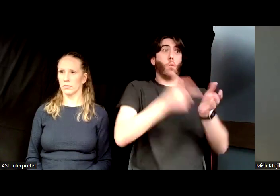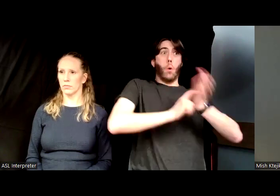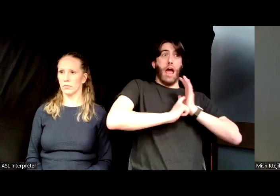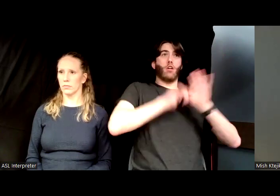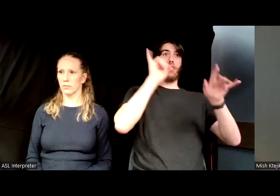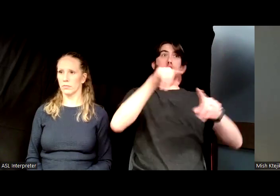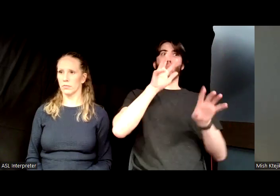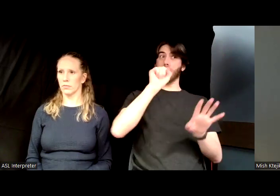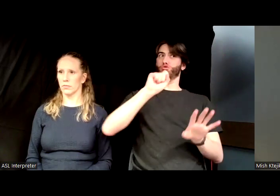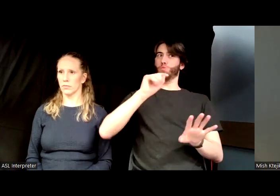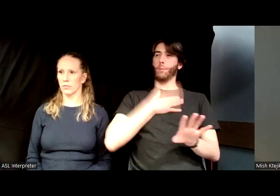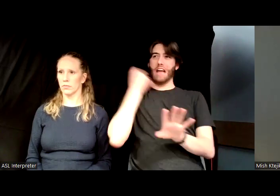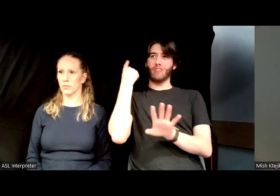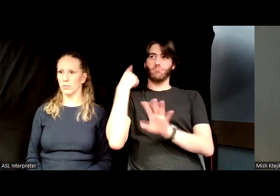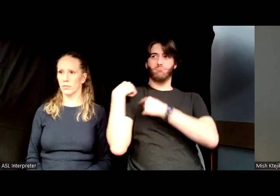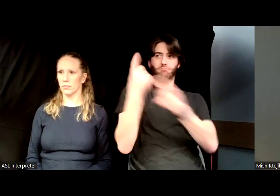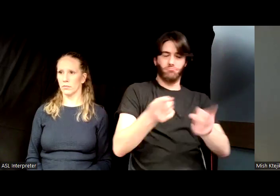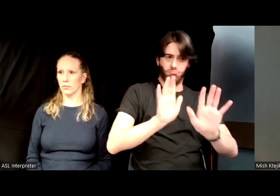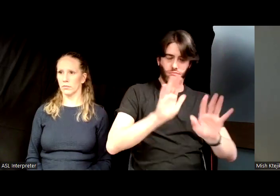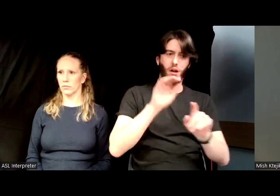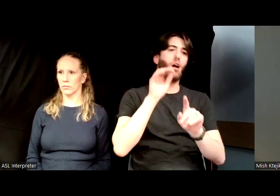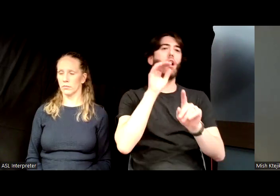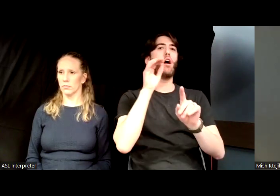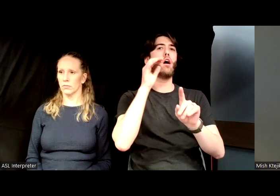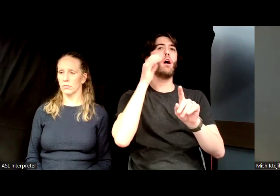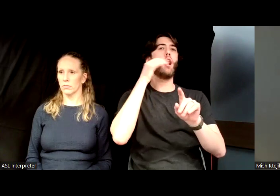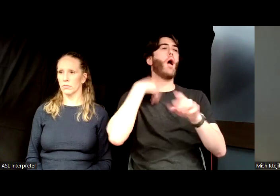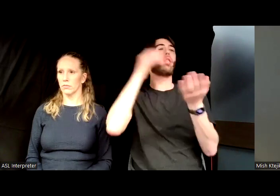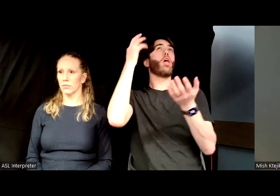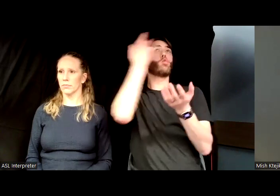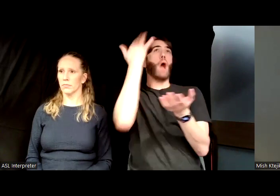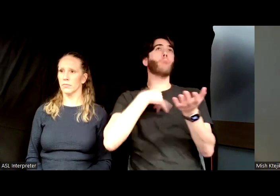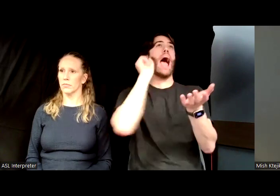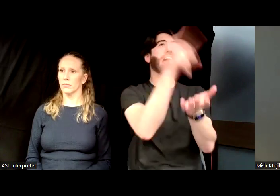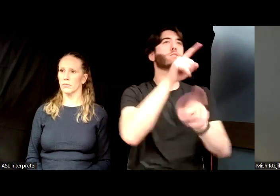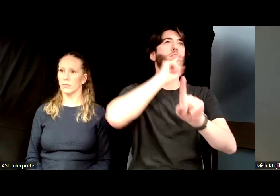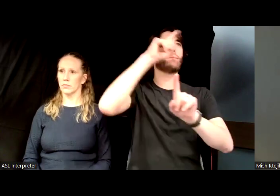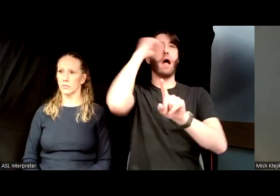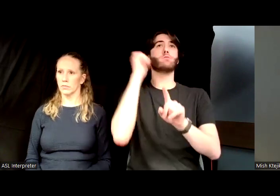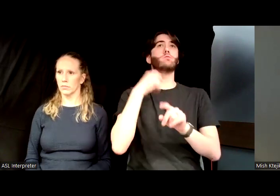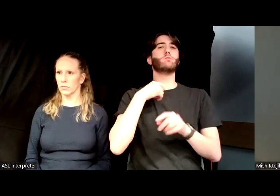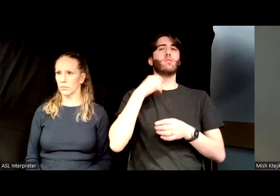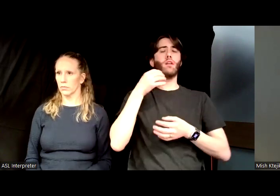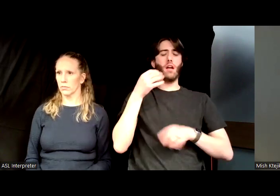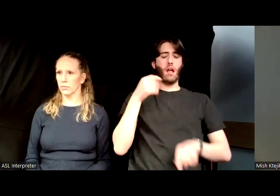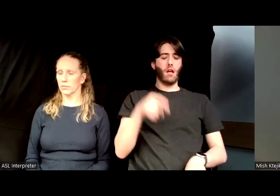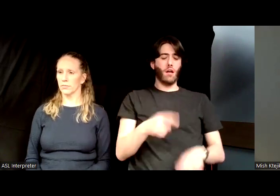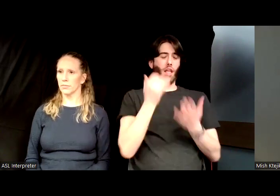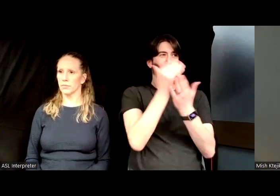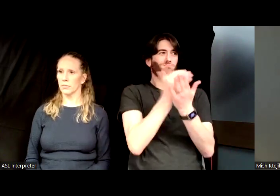get the HCI certification to be on the registry. That's been my understanding. And so I'm asking